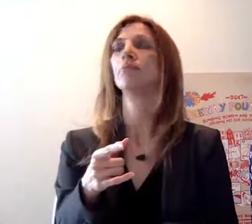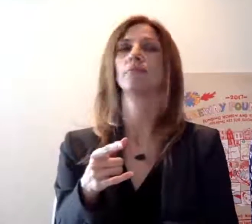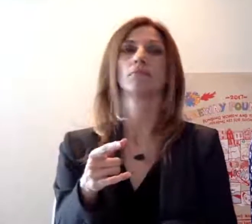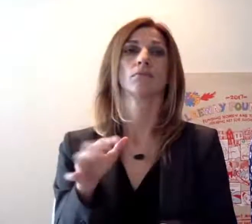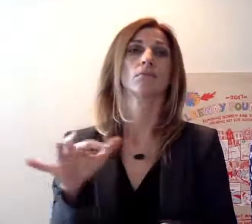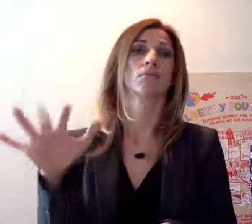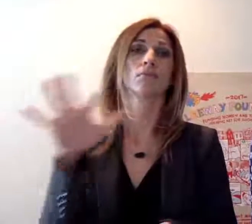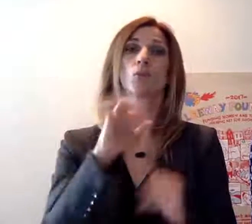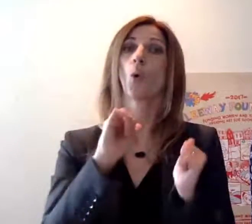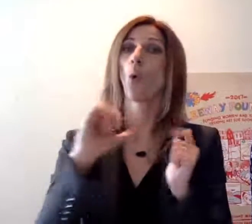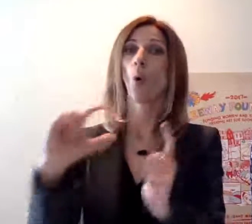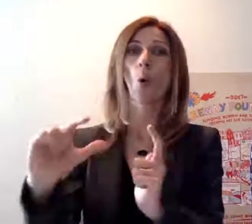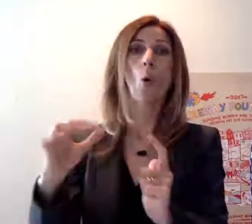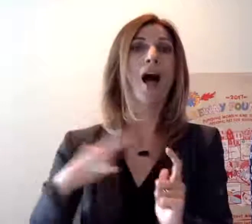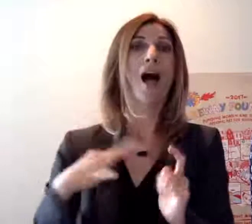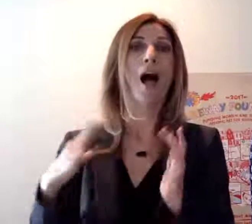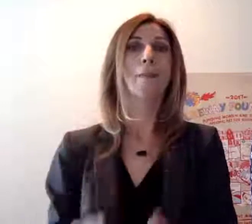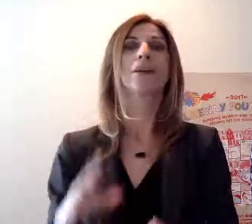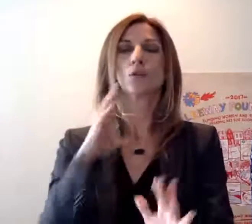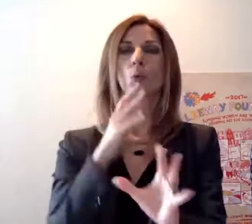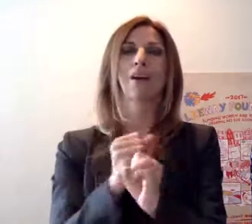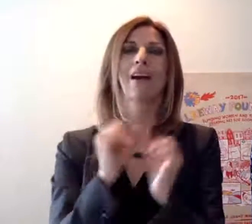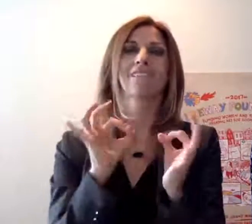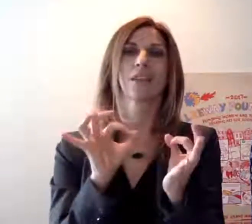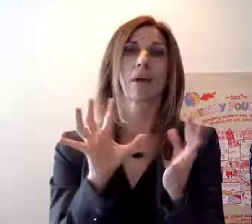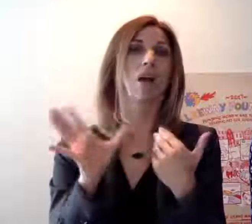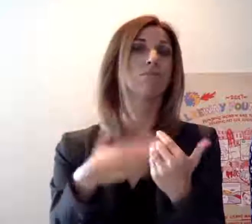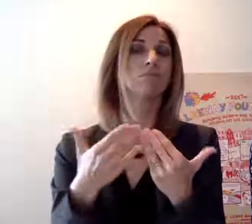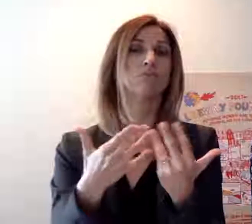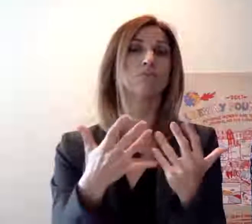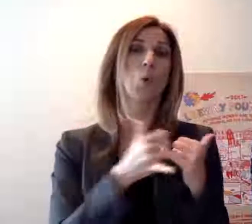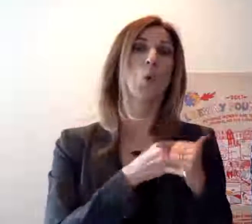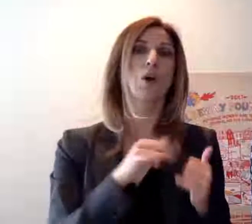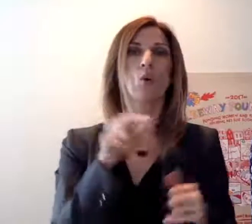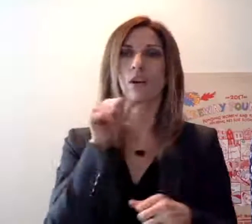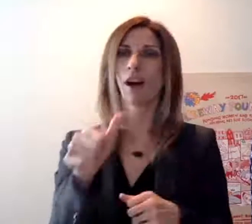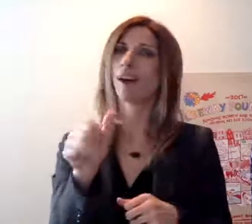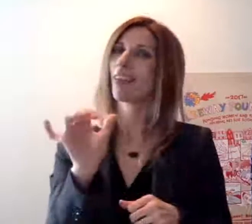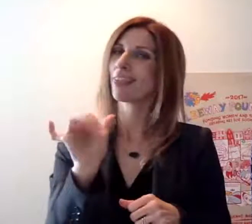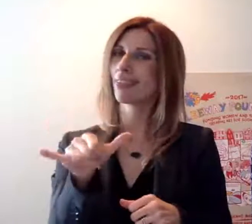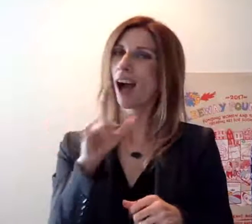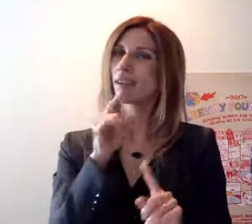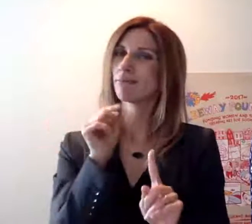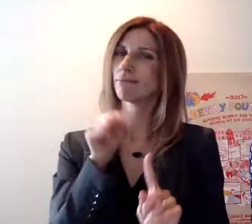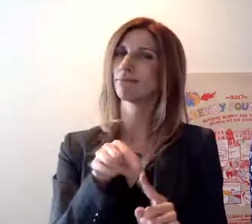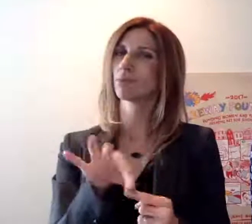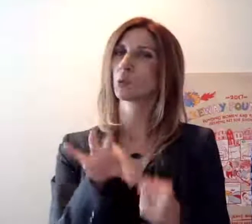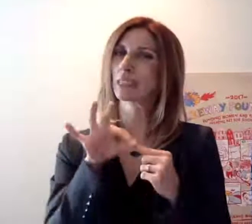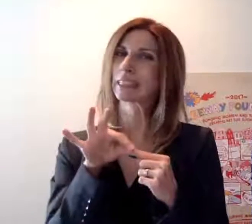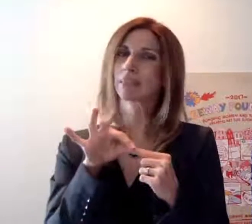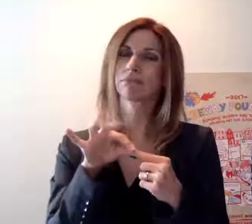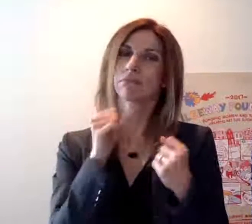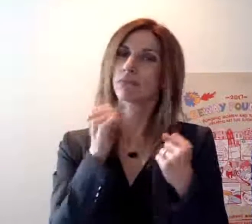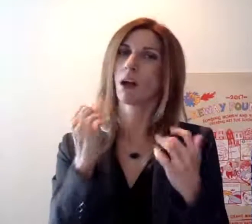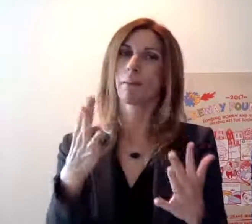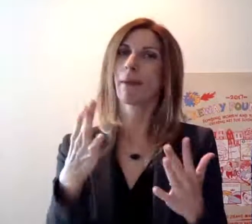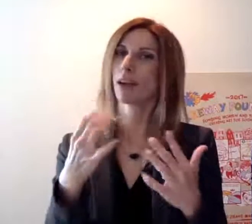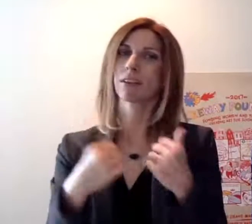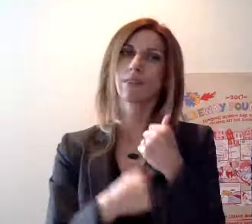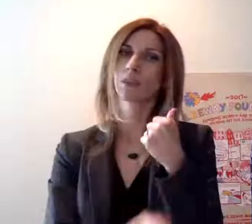everyone gets feedback whether or not you are awarded this award, and that is also a unique thing that not many